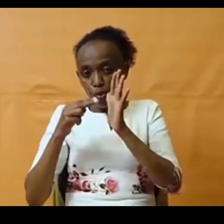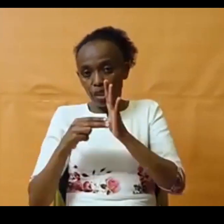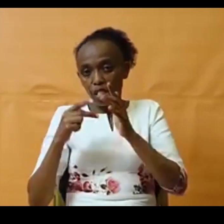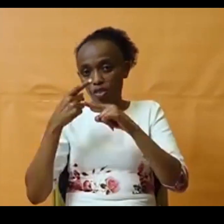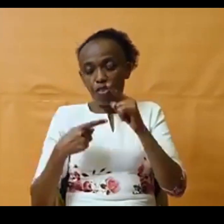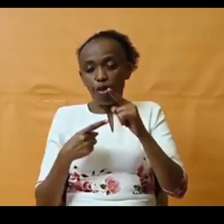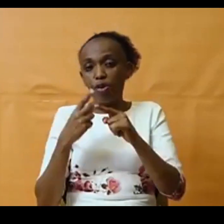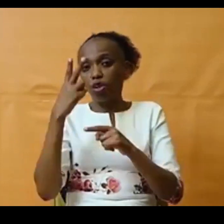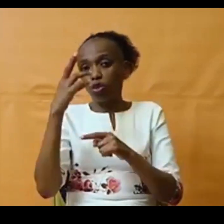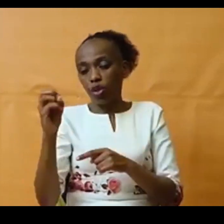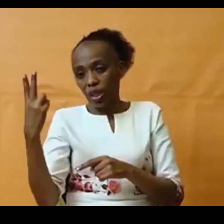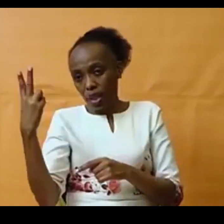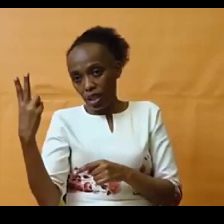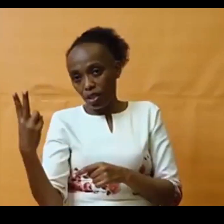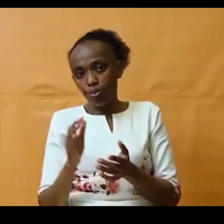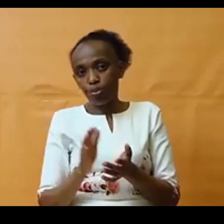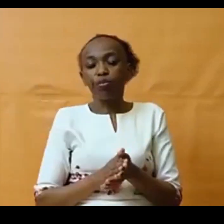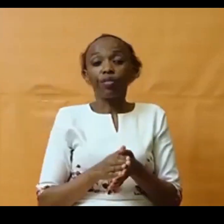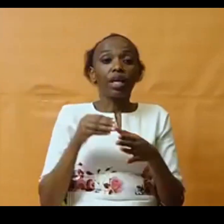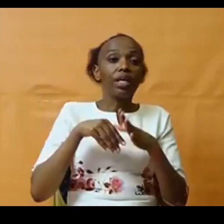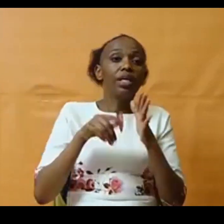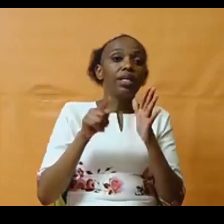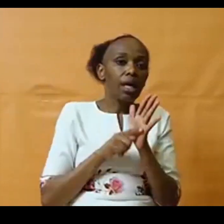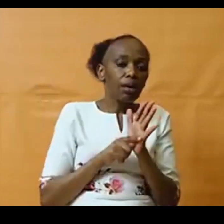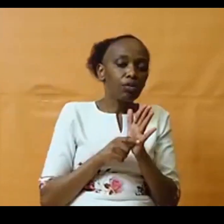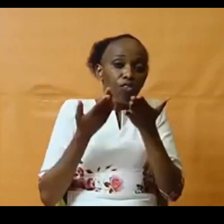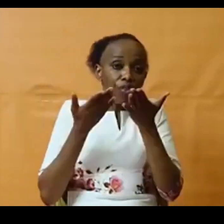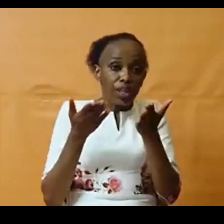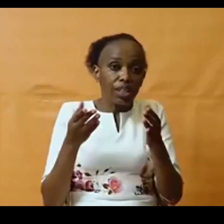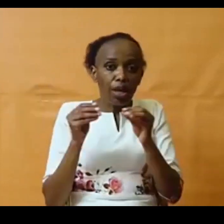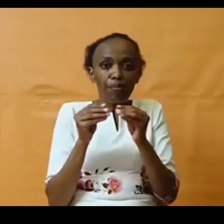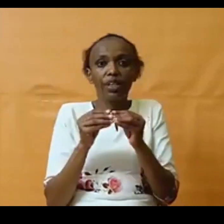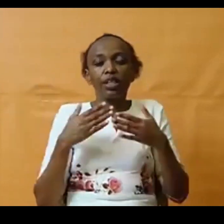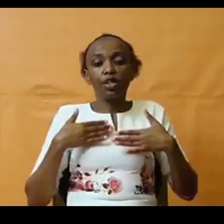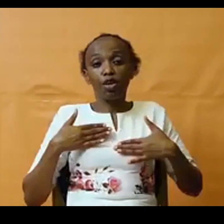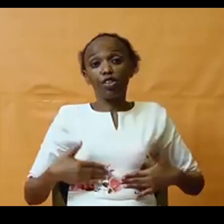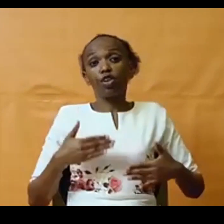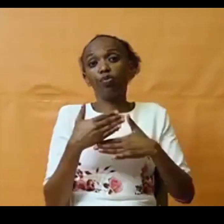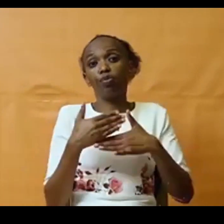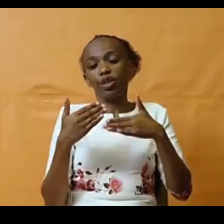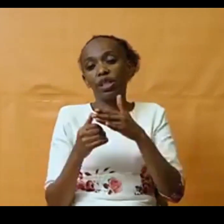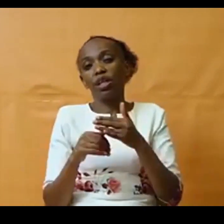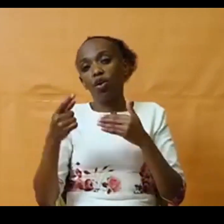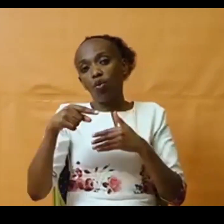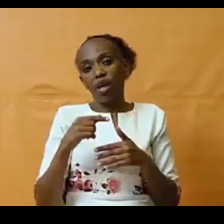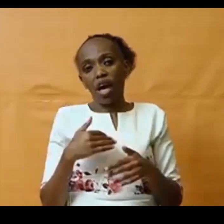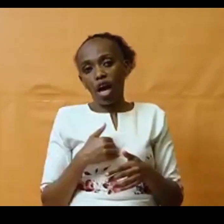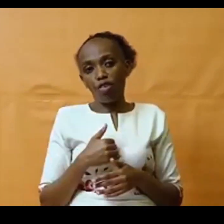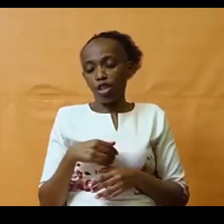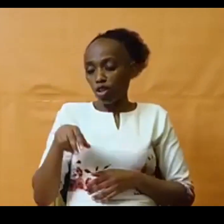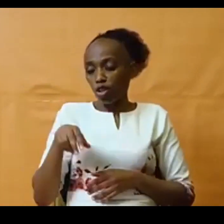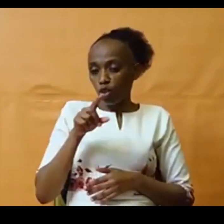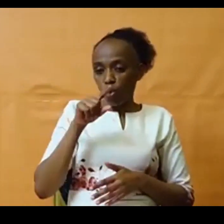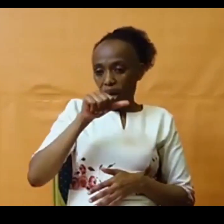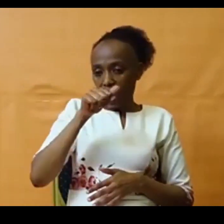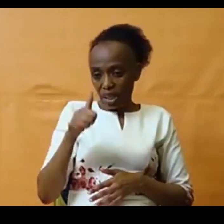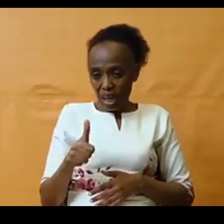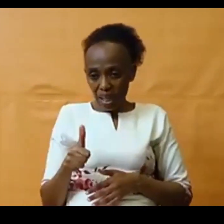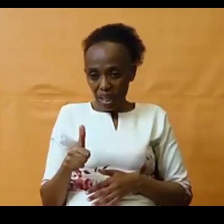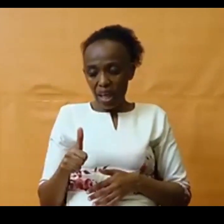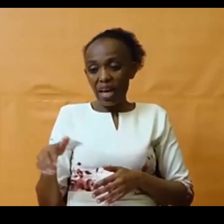2002. So in terms of meeting those infrastructure deficits, we are having to look at other partners. This